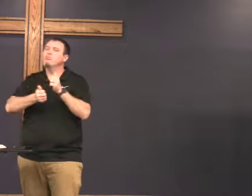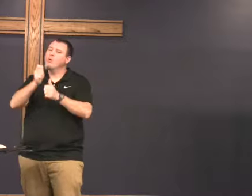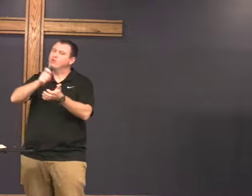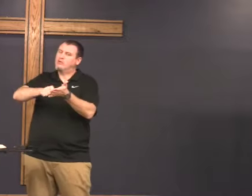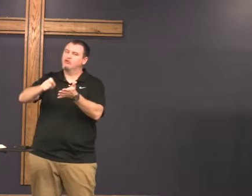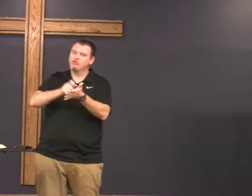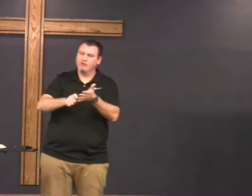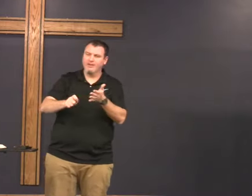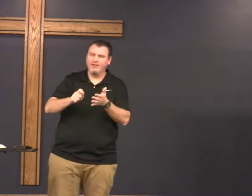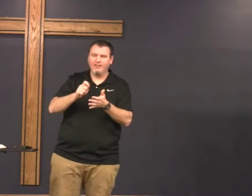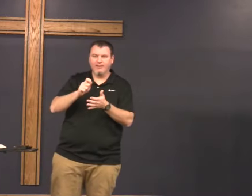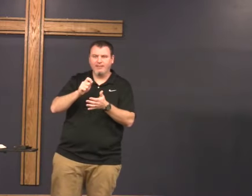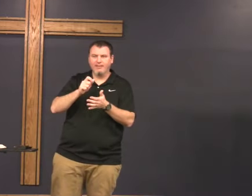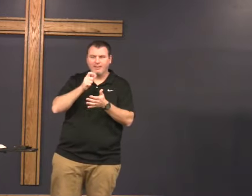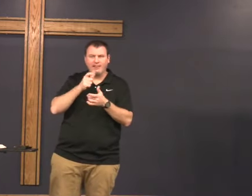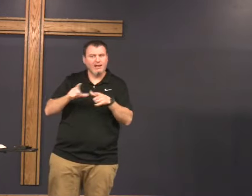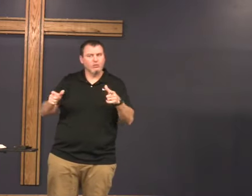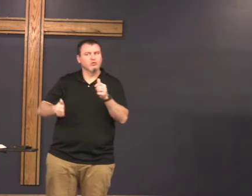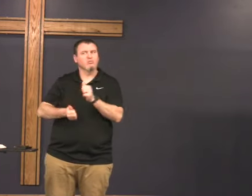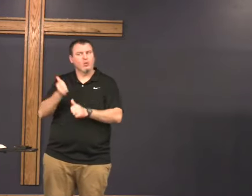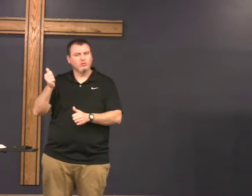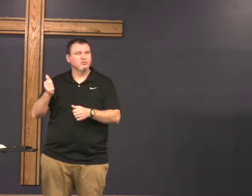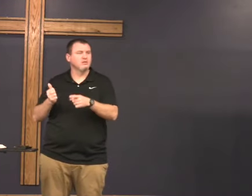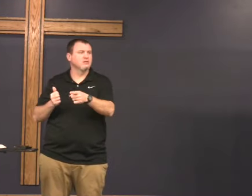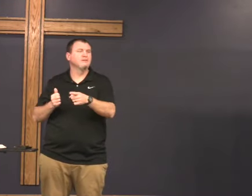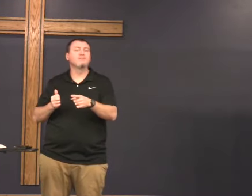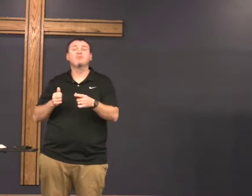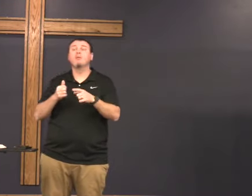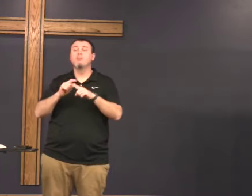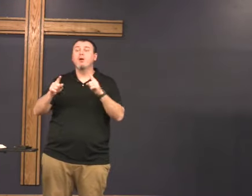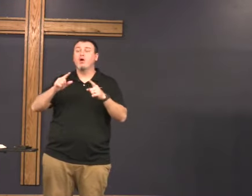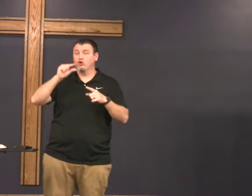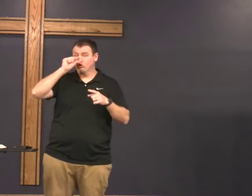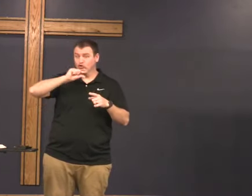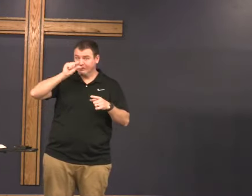was not spoken much, but in writing, it was mostly.